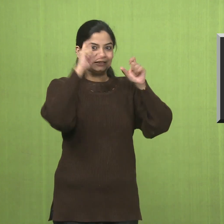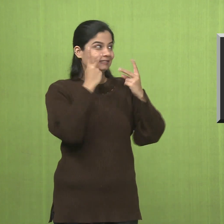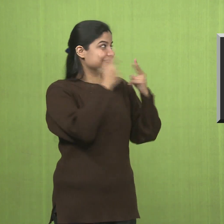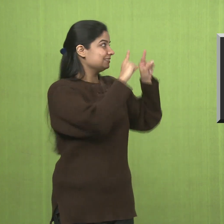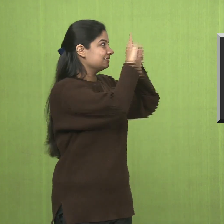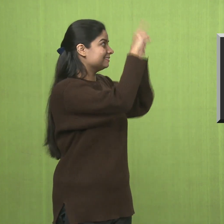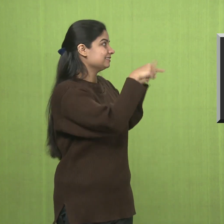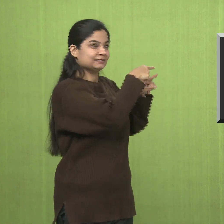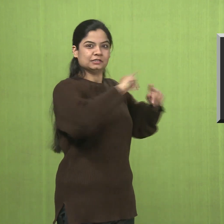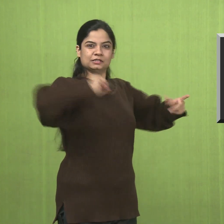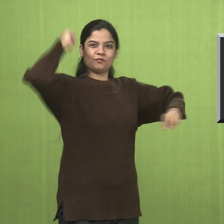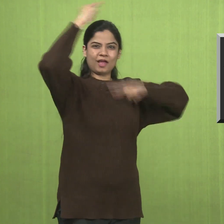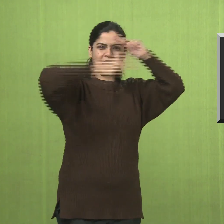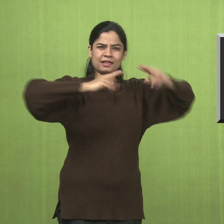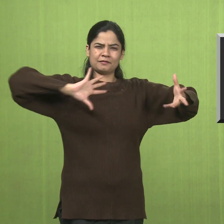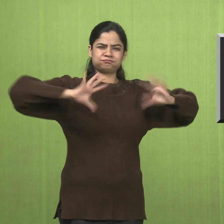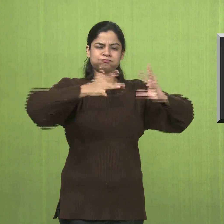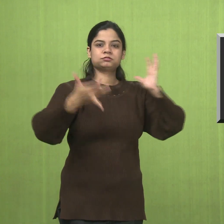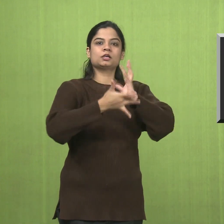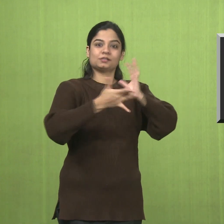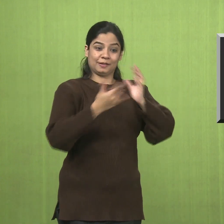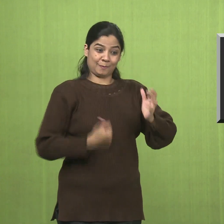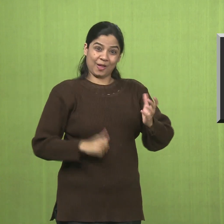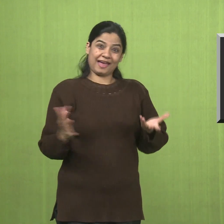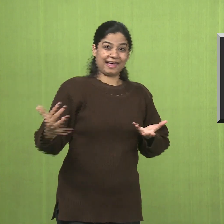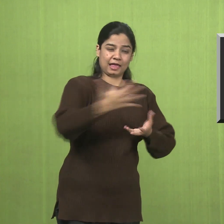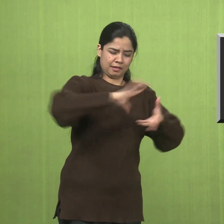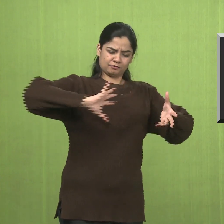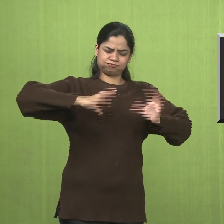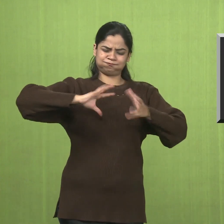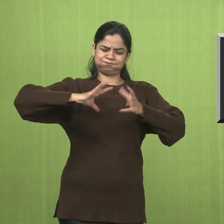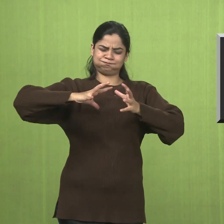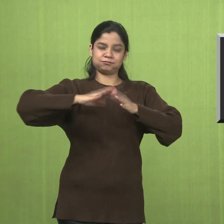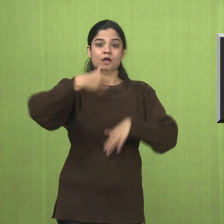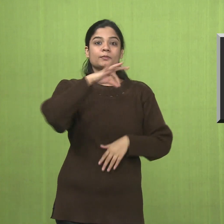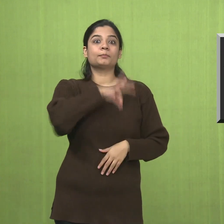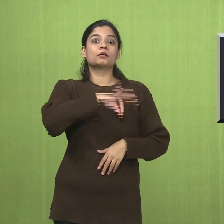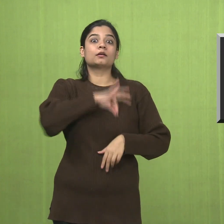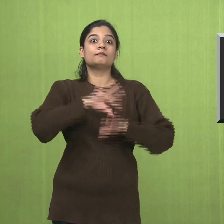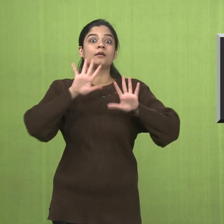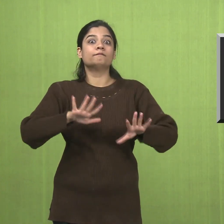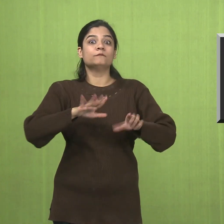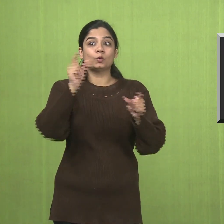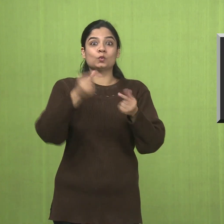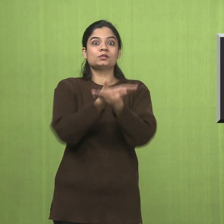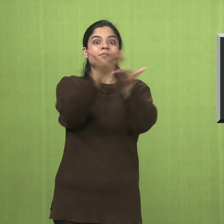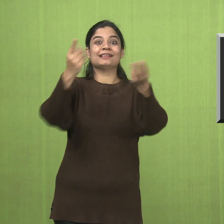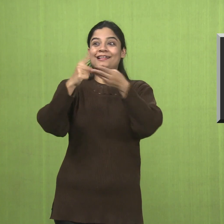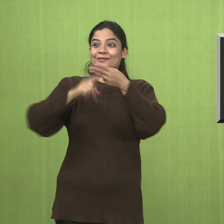be converted into, can be fermented like you can see in the picture, and this fermentation does have a lot of benefits. It